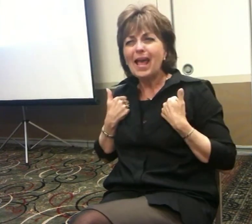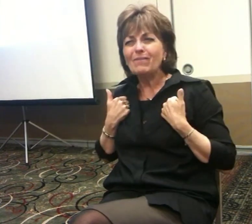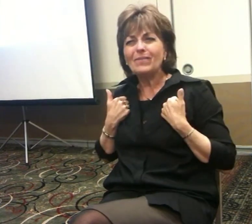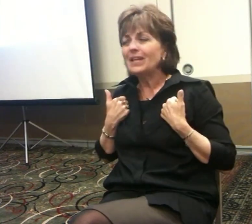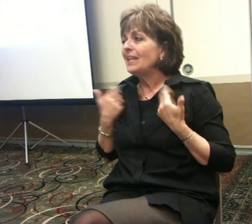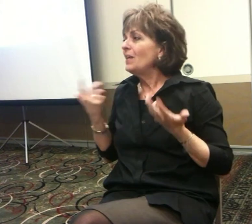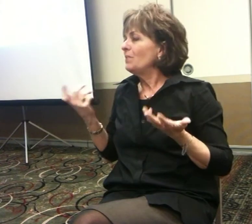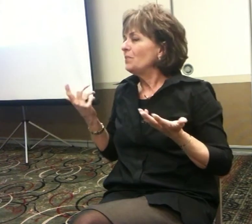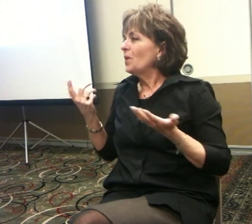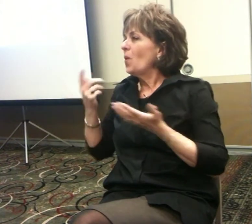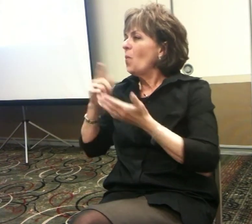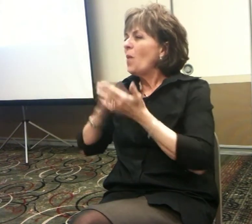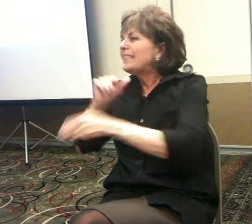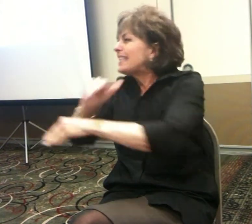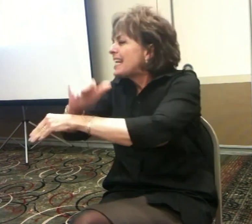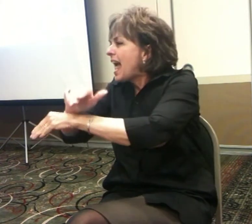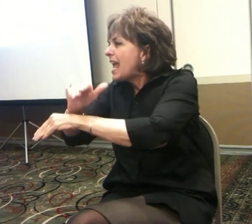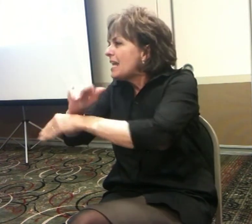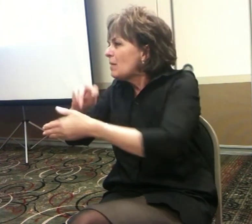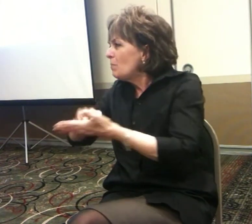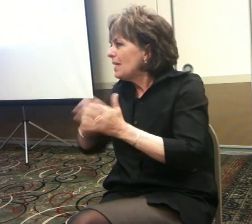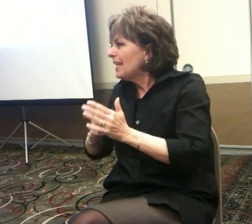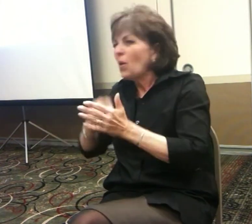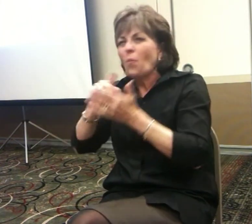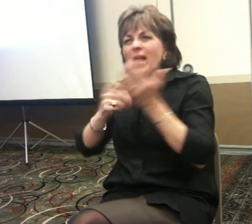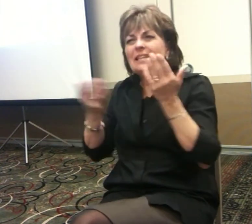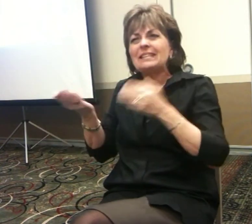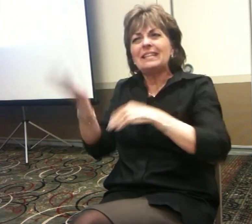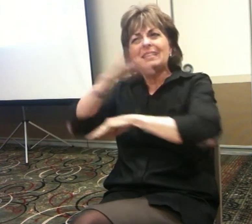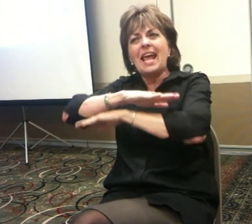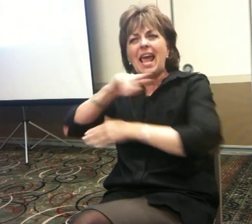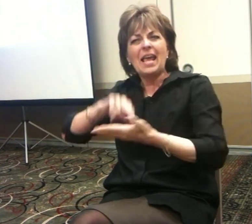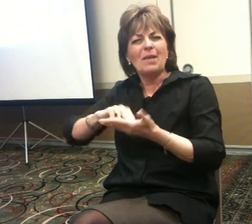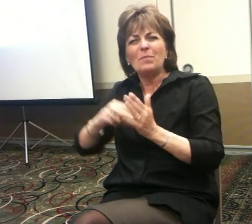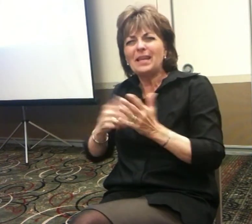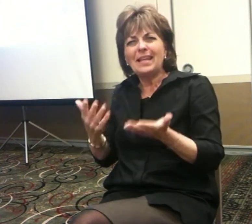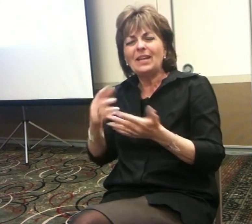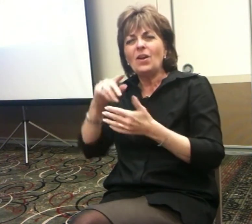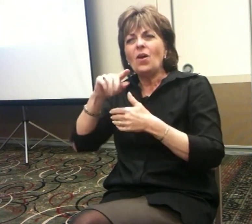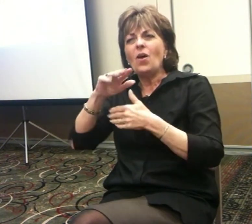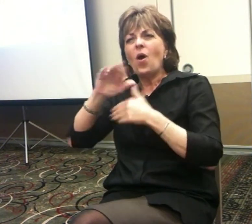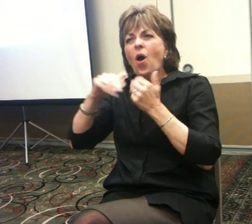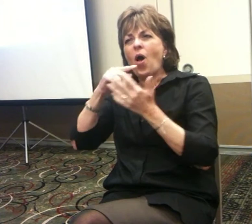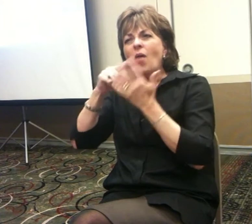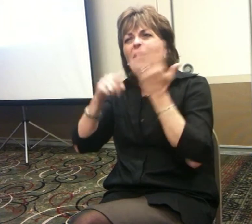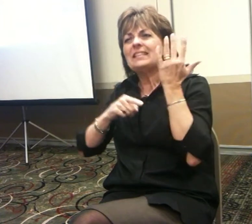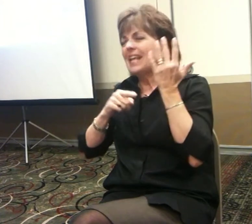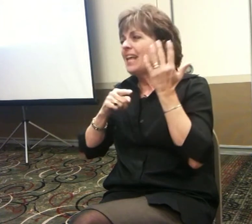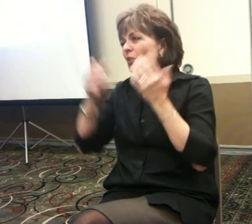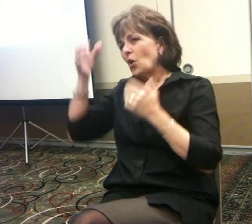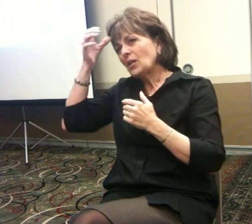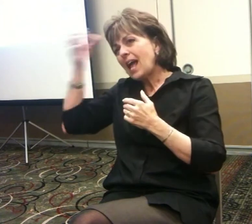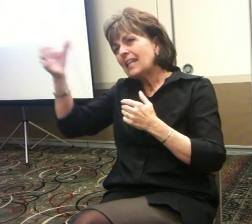What does night mean? What is day? All of these things become concepts that may be very